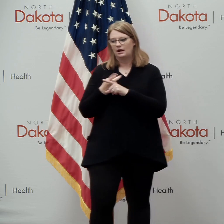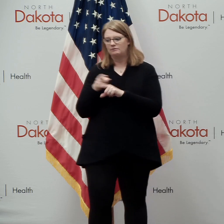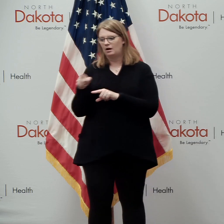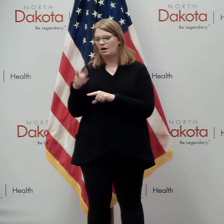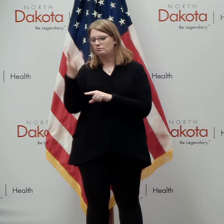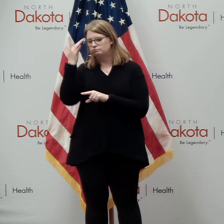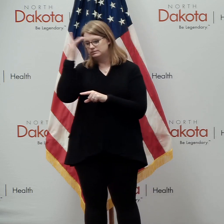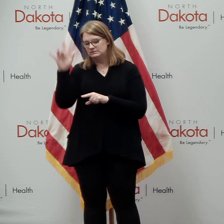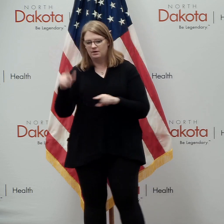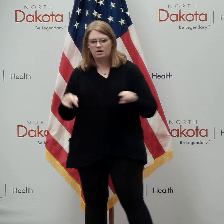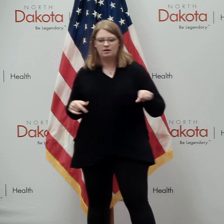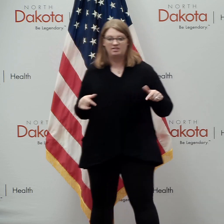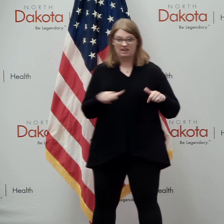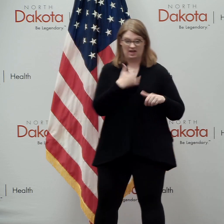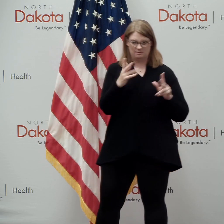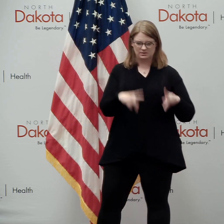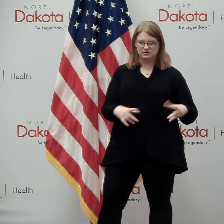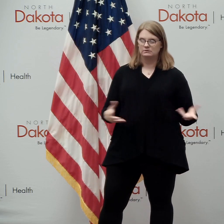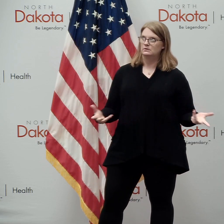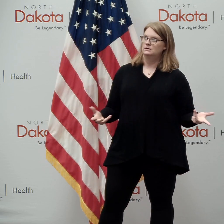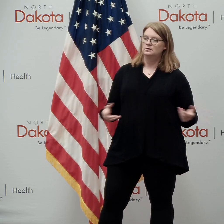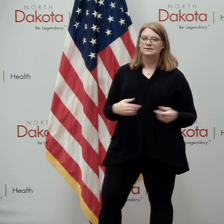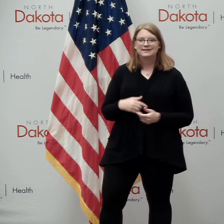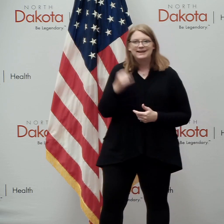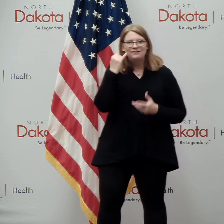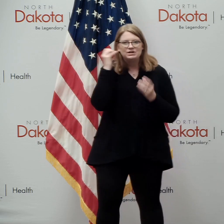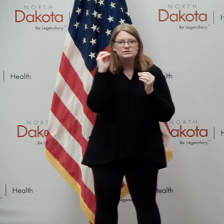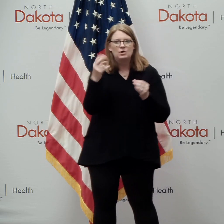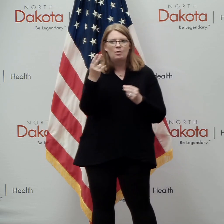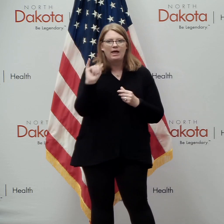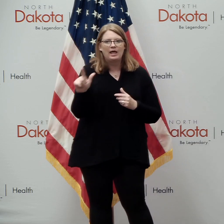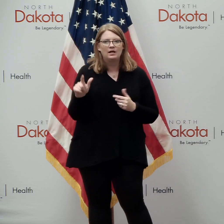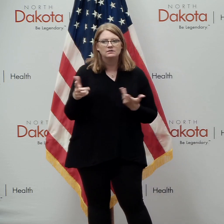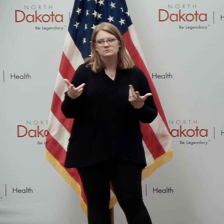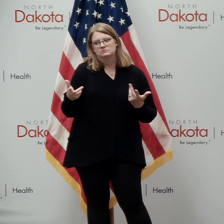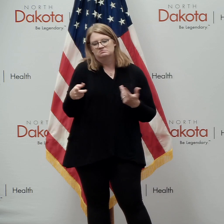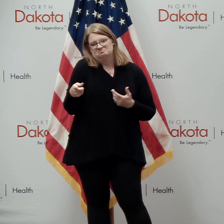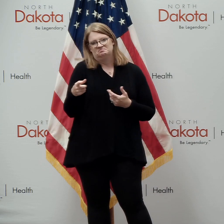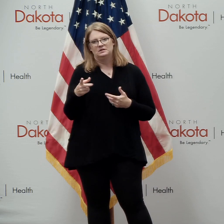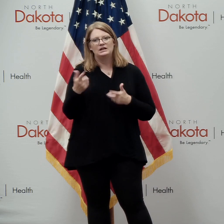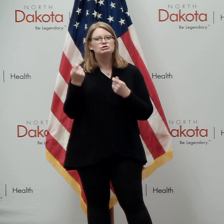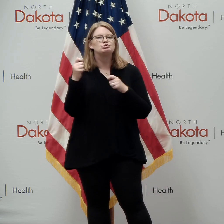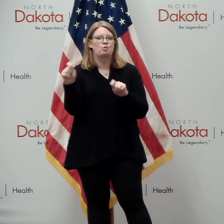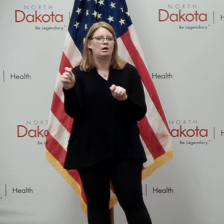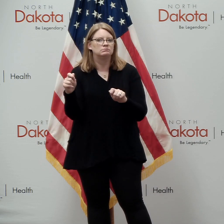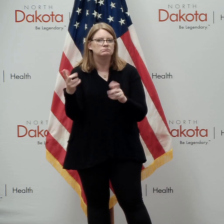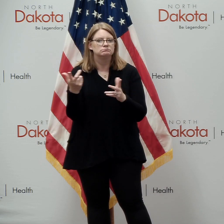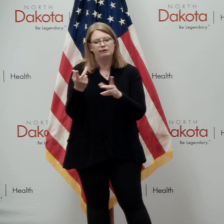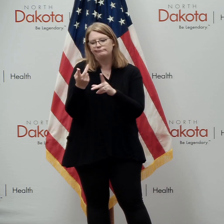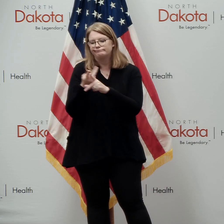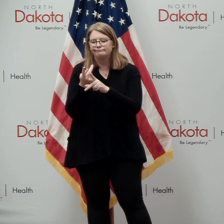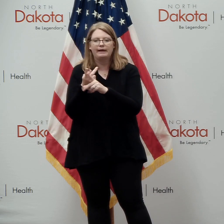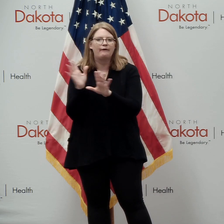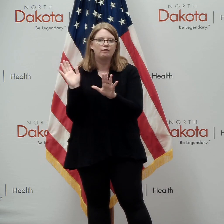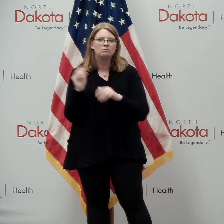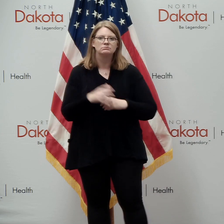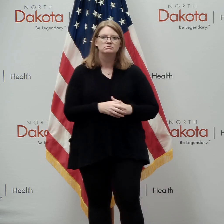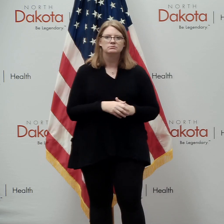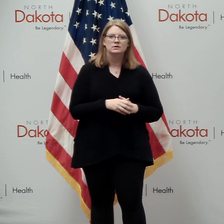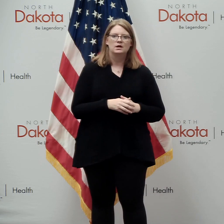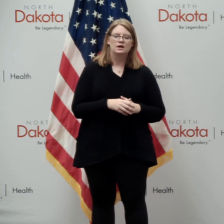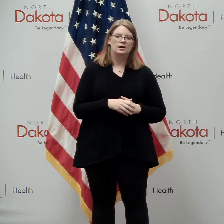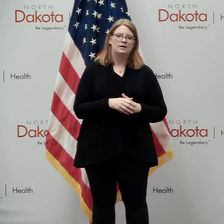smart. If it doesn't hail, what are they out? They're out a little bit of precautionary effort and really, when asking someone